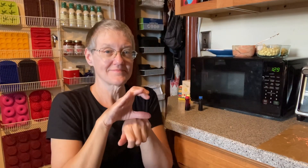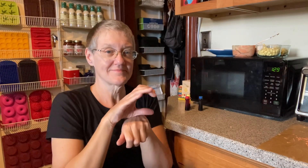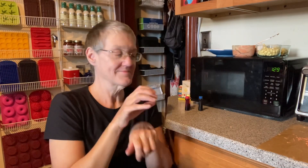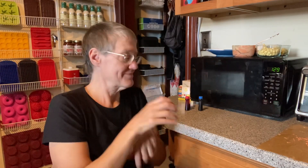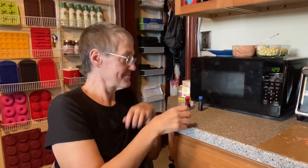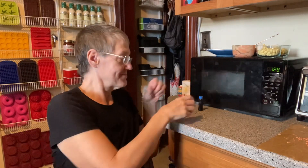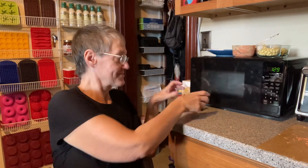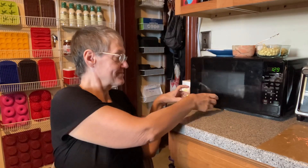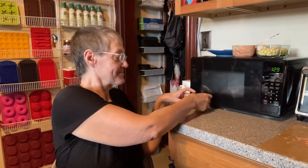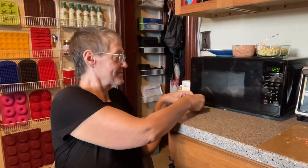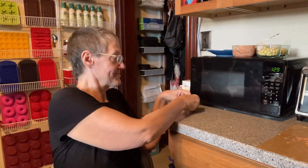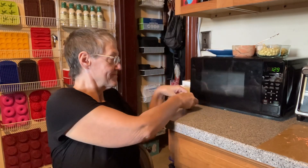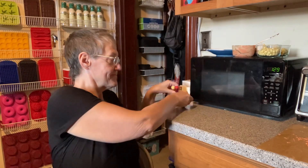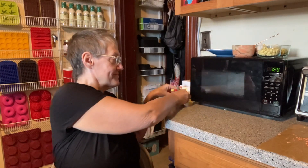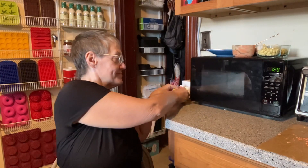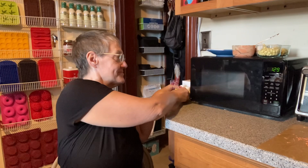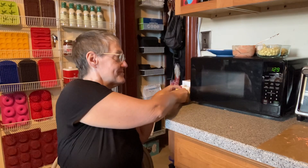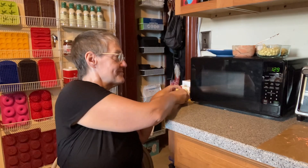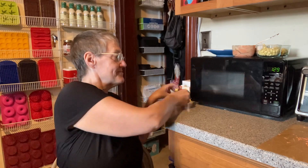Now let's do the chocolate.